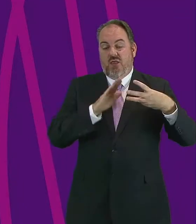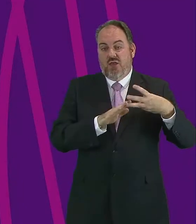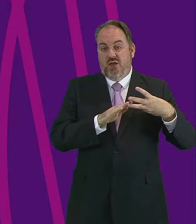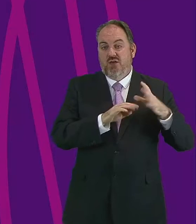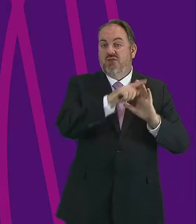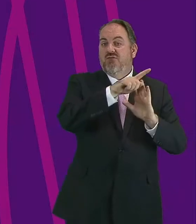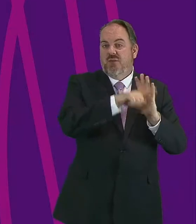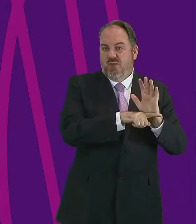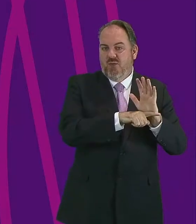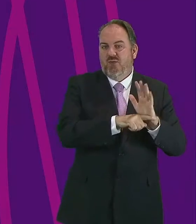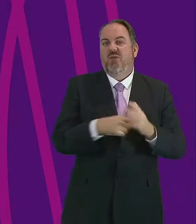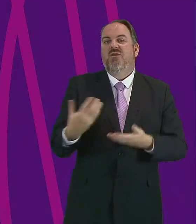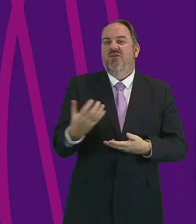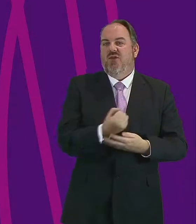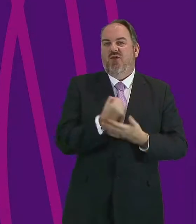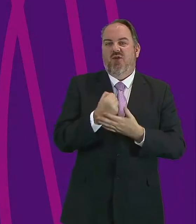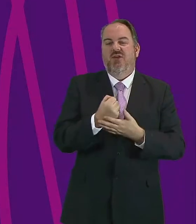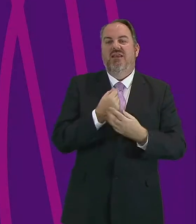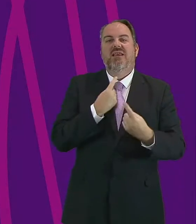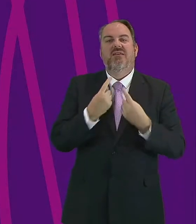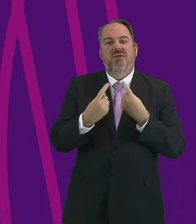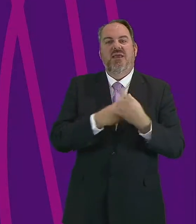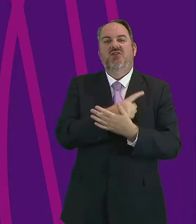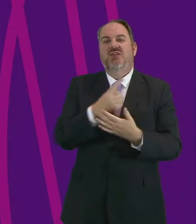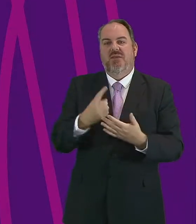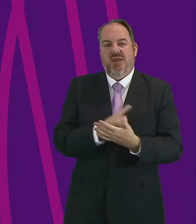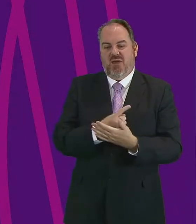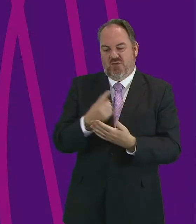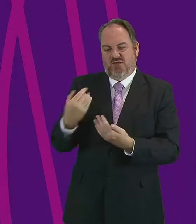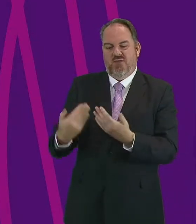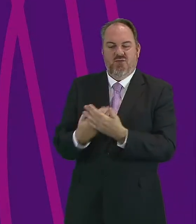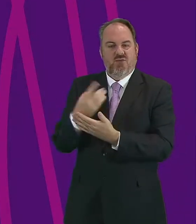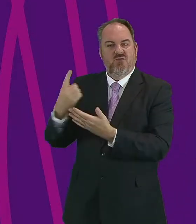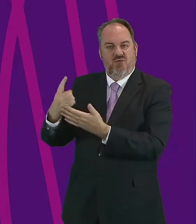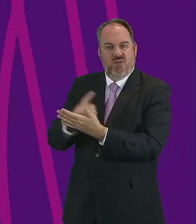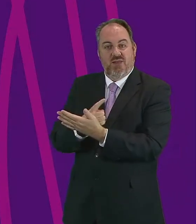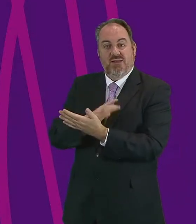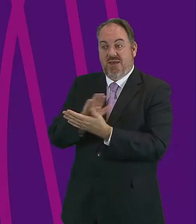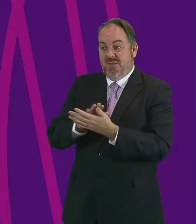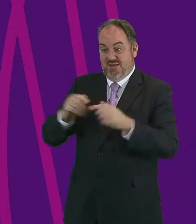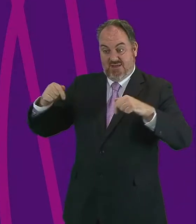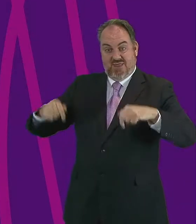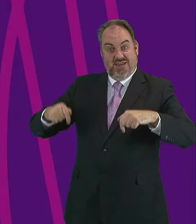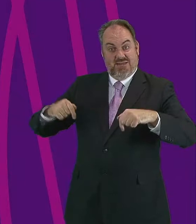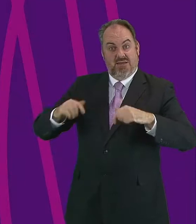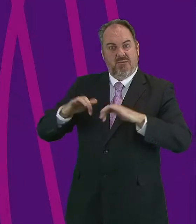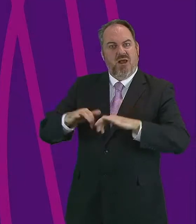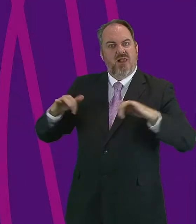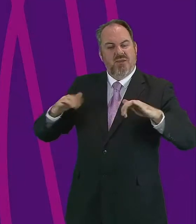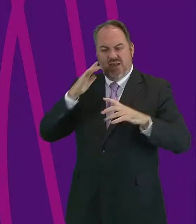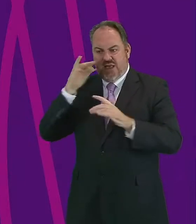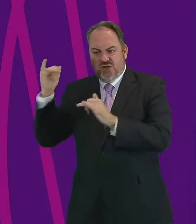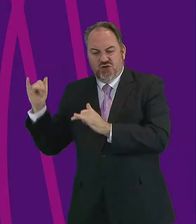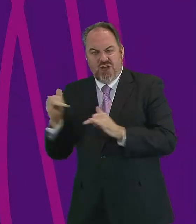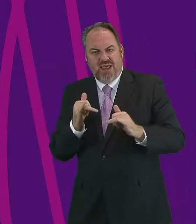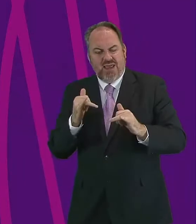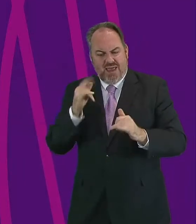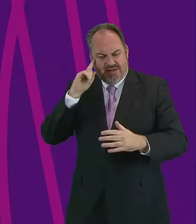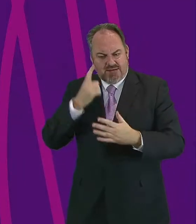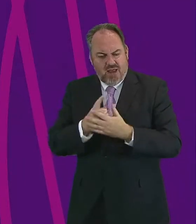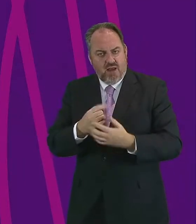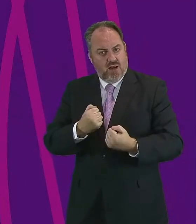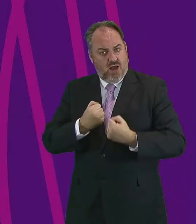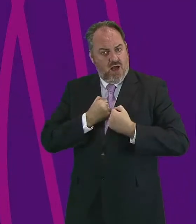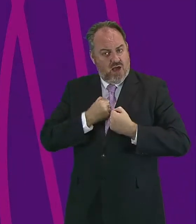provided information on the operation and status of those provisions. This will provide this Parliament with the opportunity to scrutinise the judgments we have made and